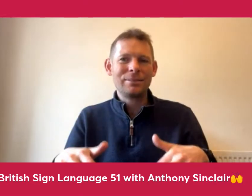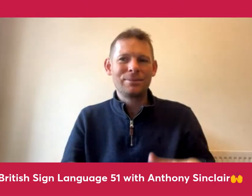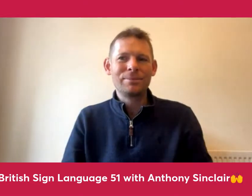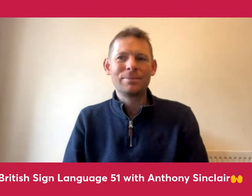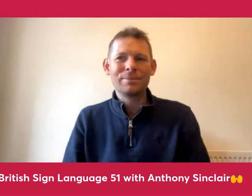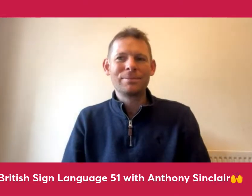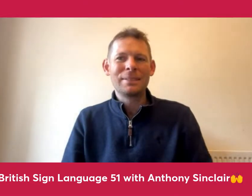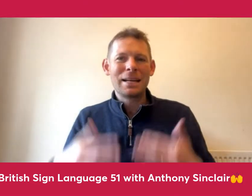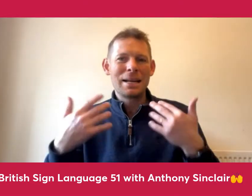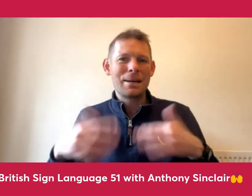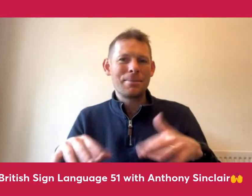Amazing.